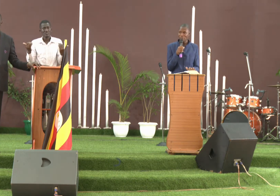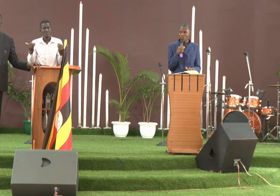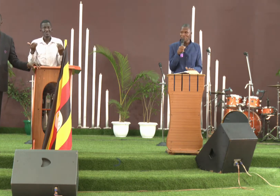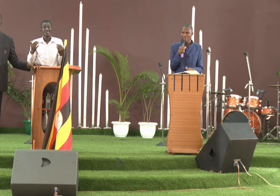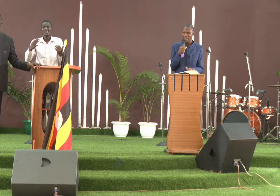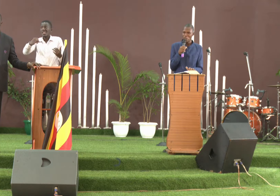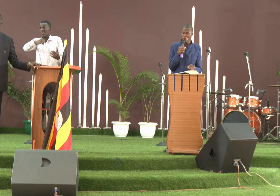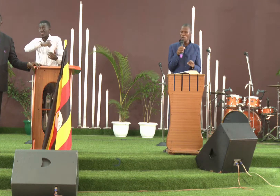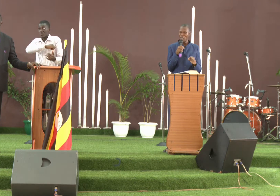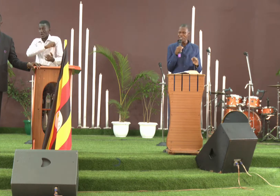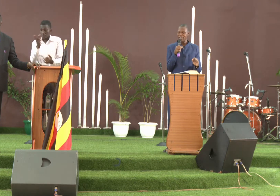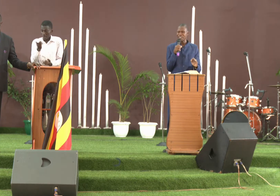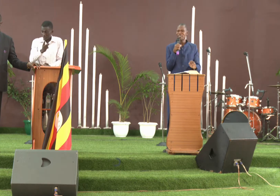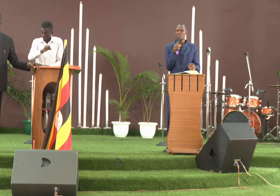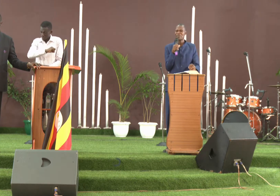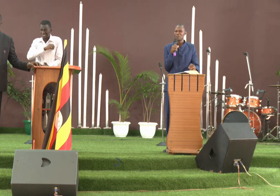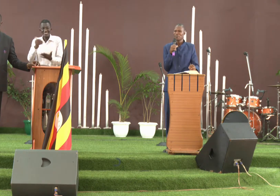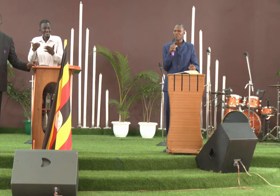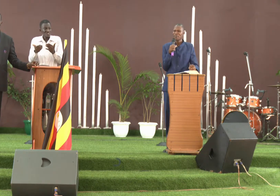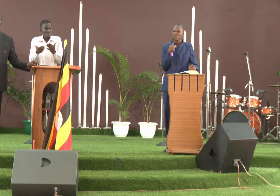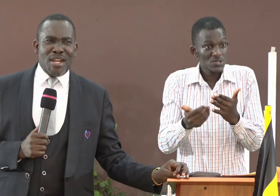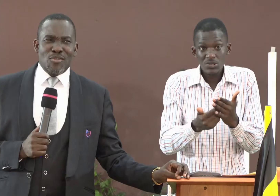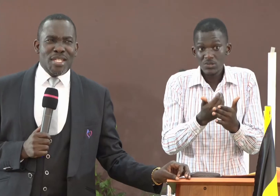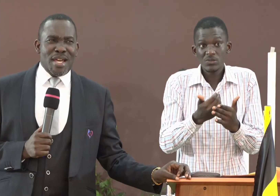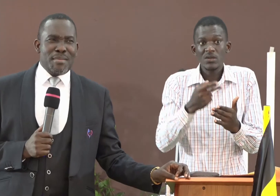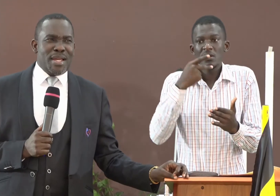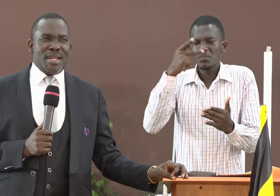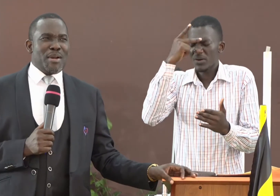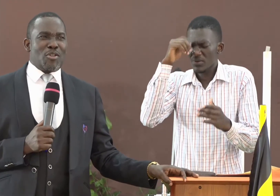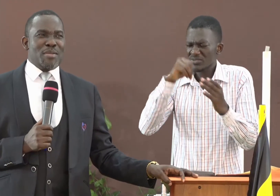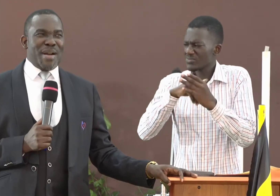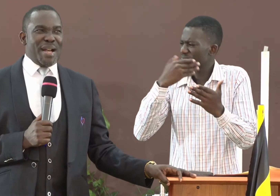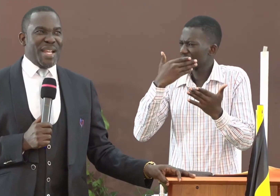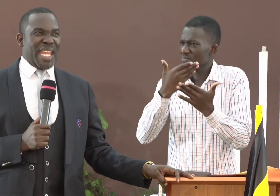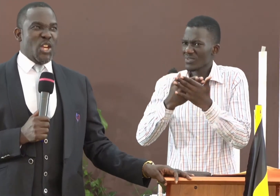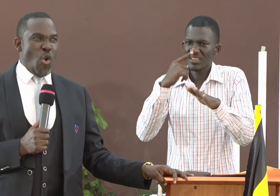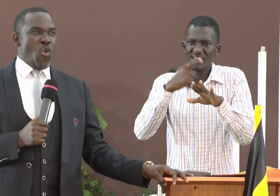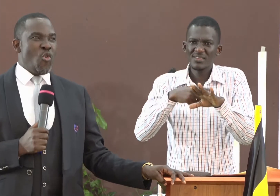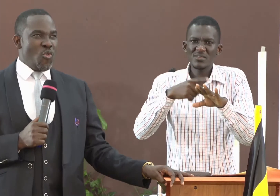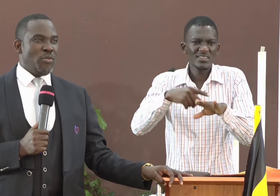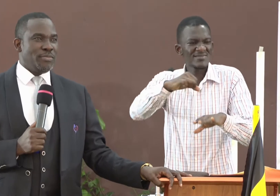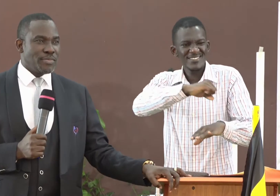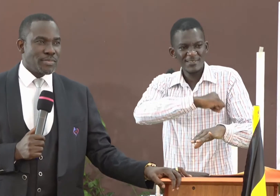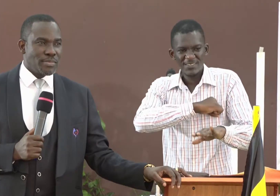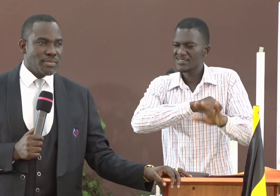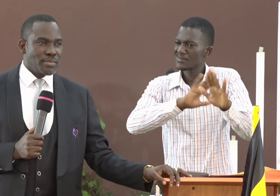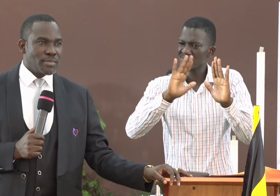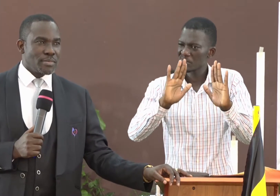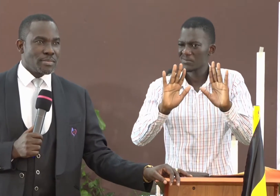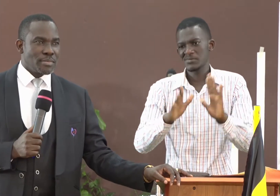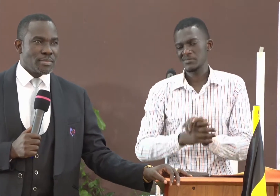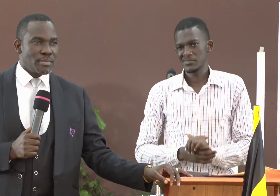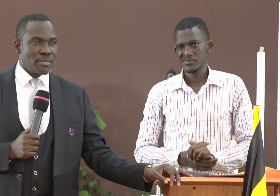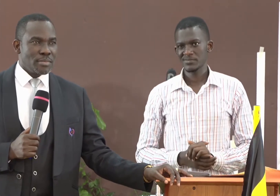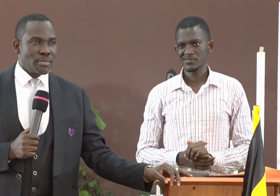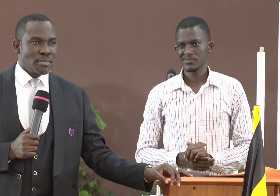sorry. Newly wedded. Bazadde bali mu mbeera nnungi n'abaana ne bakola embaga matendo. The parents are in good